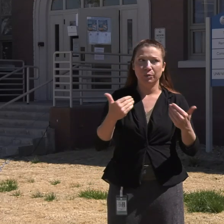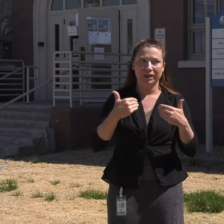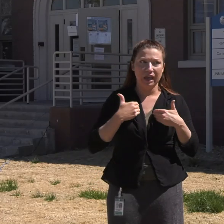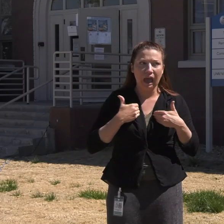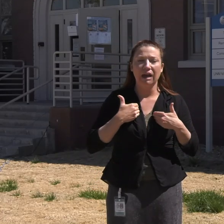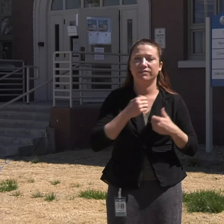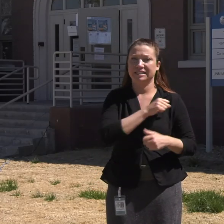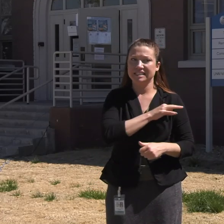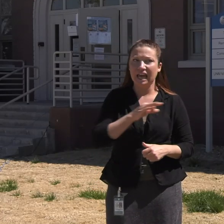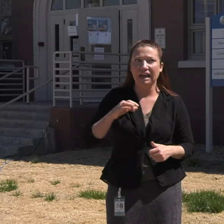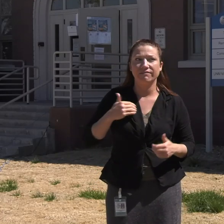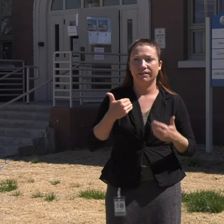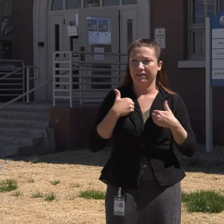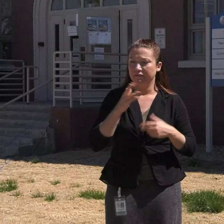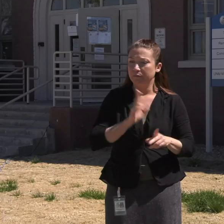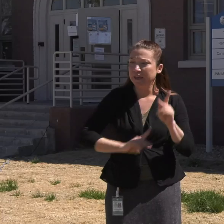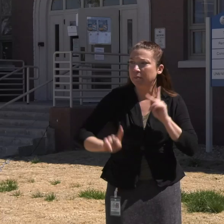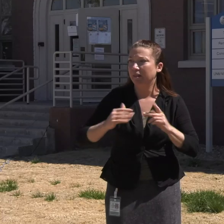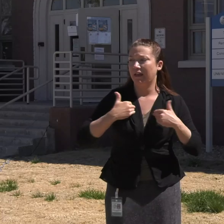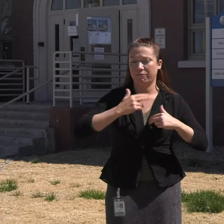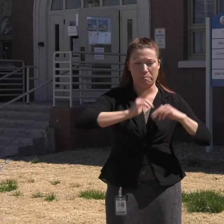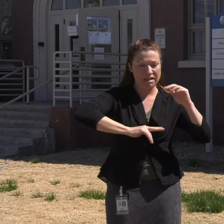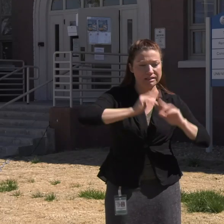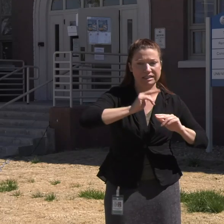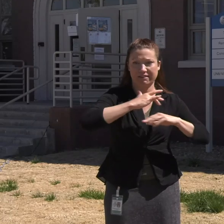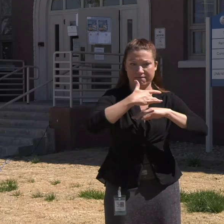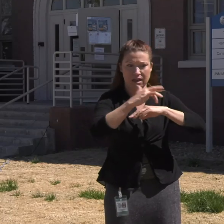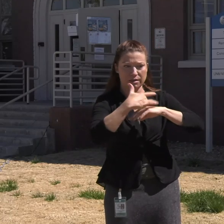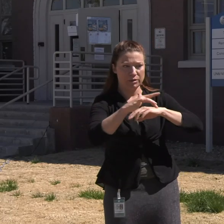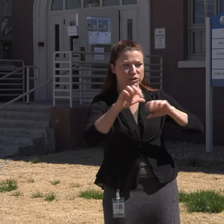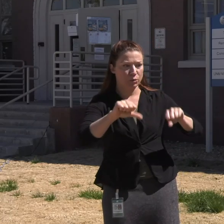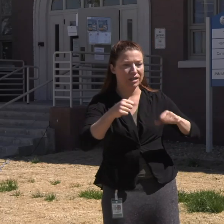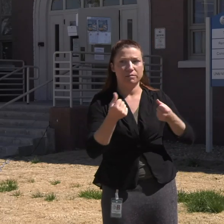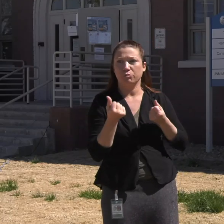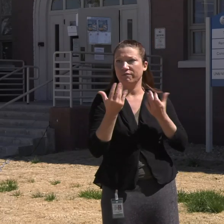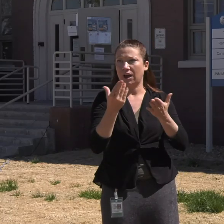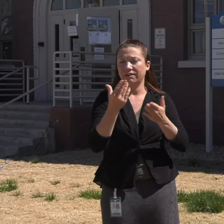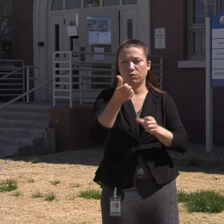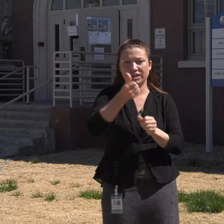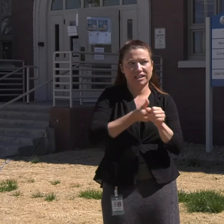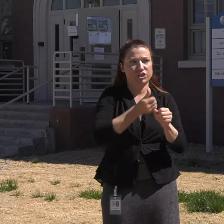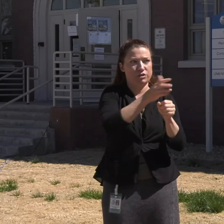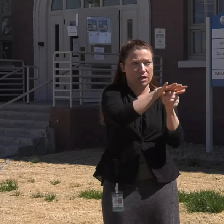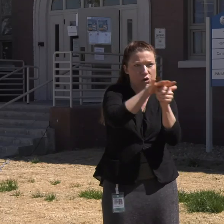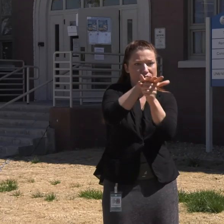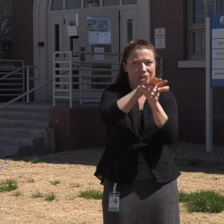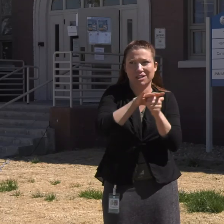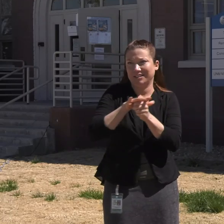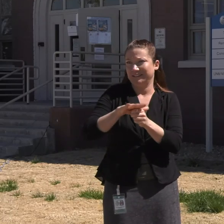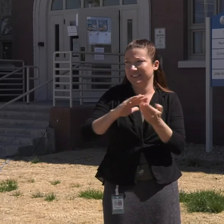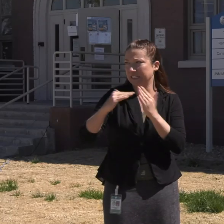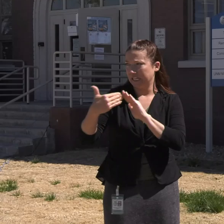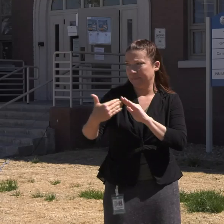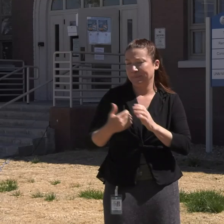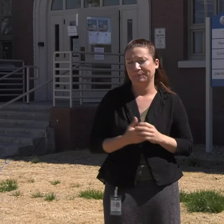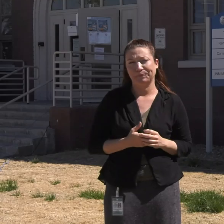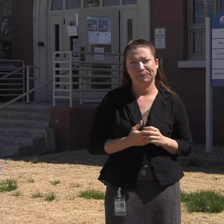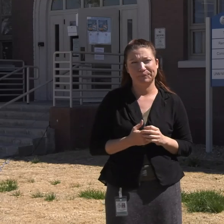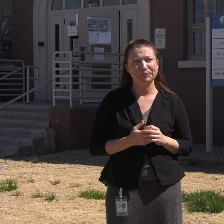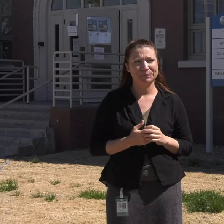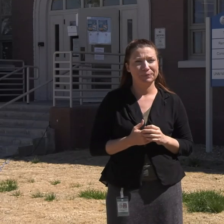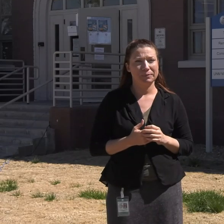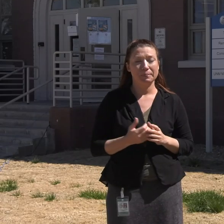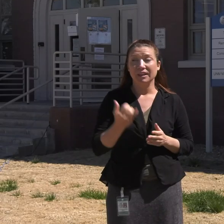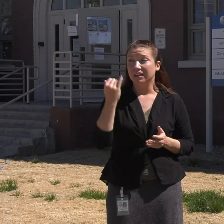dedicated staff and team and facilities to have these four, one in each quadrant of the city. Okay, again, if folks